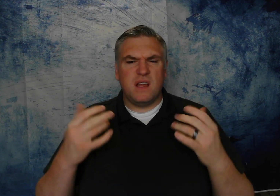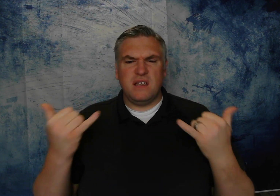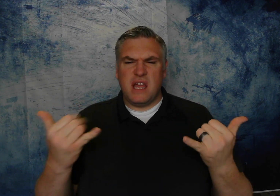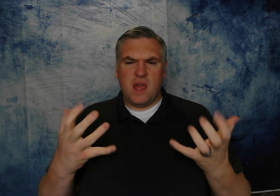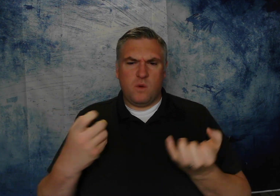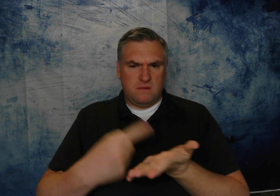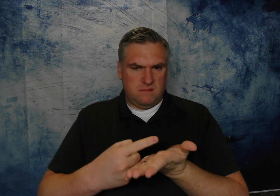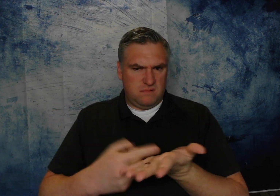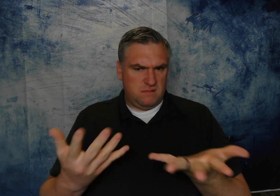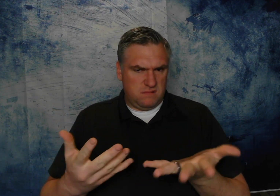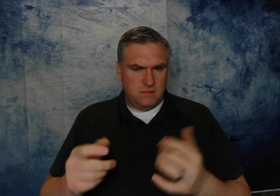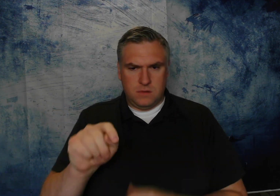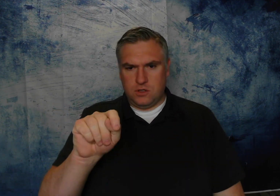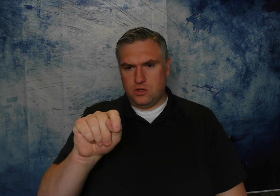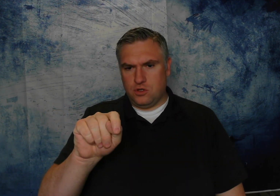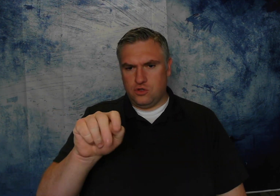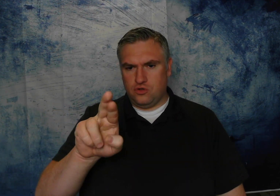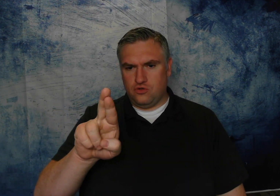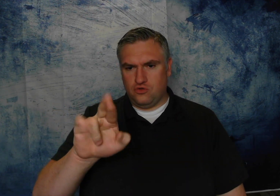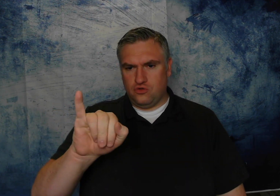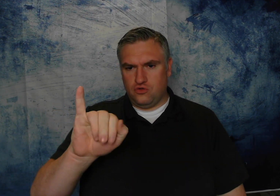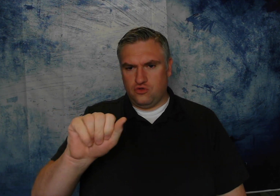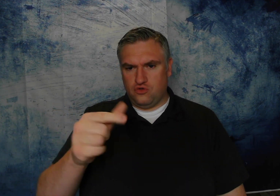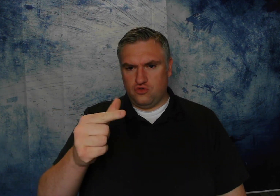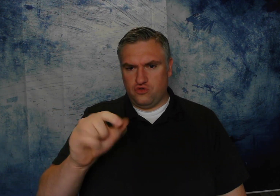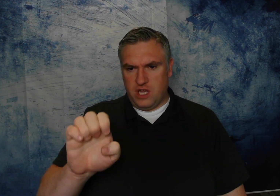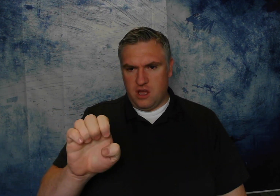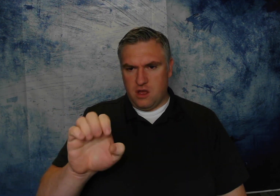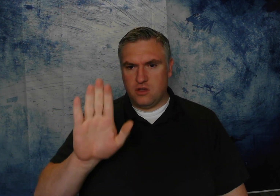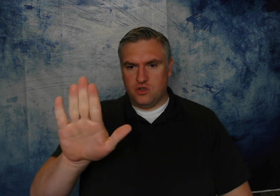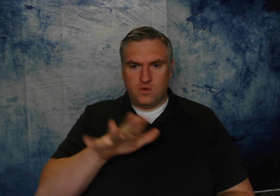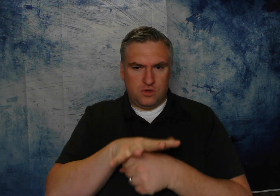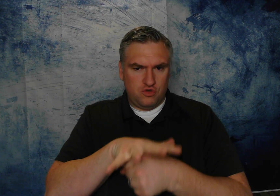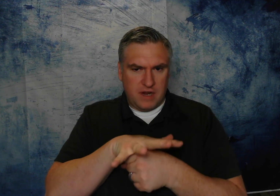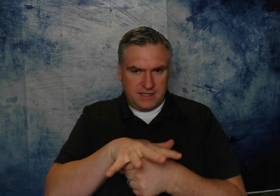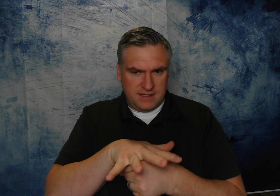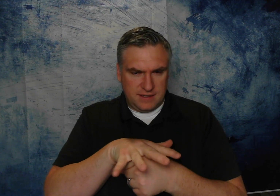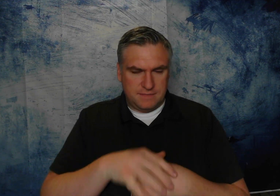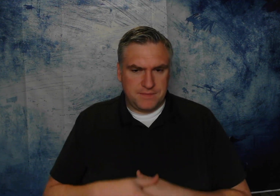Okay, now I want to discuss triage your stress.